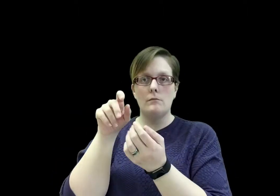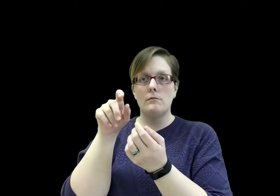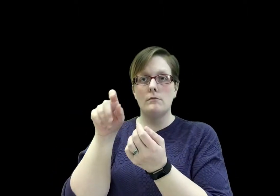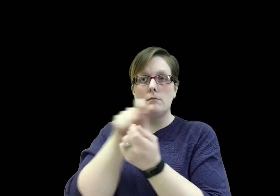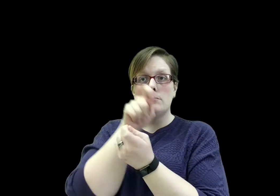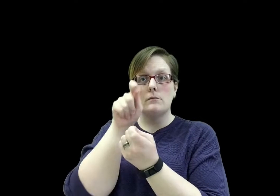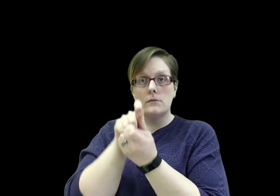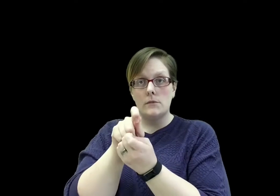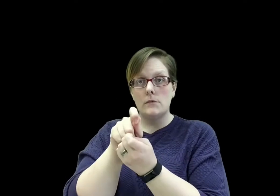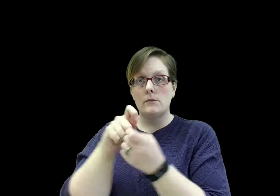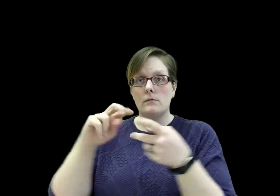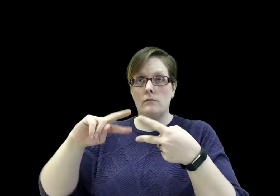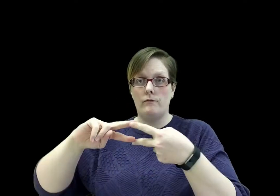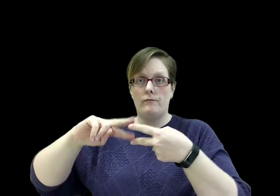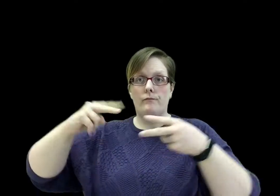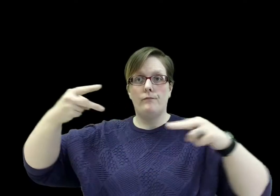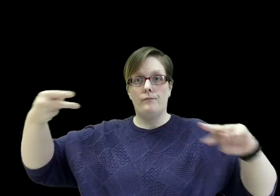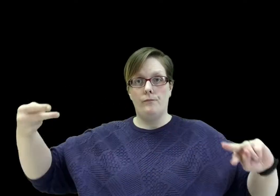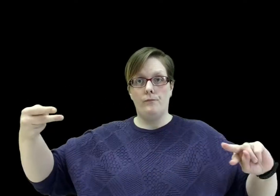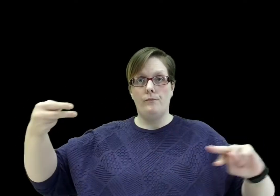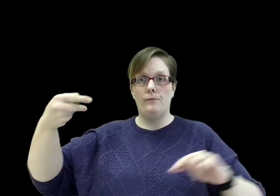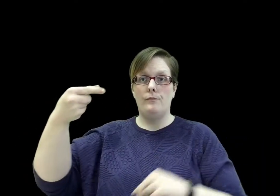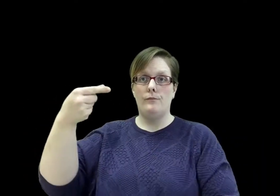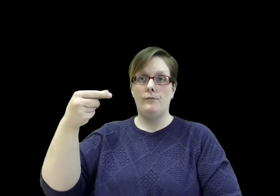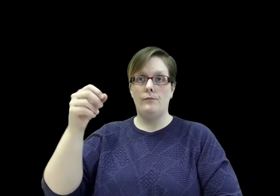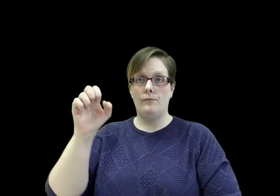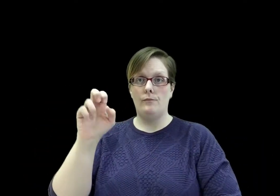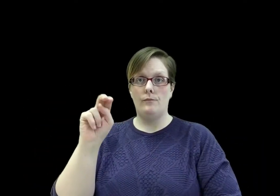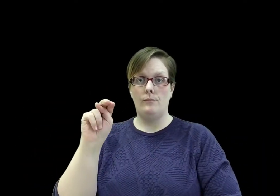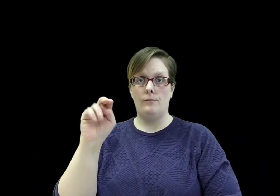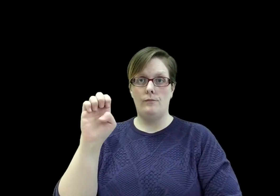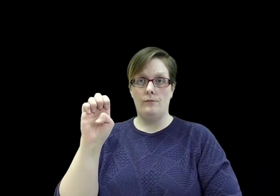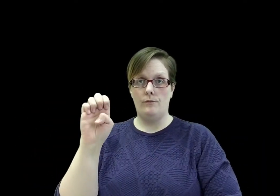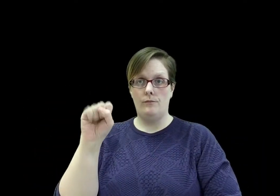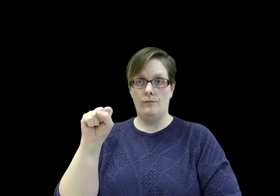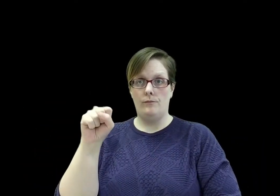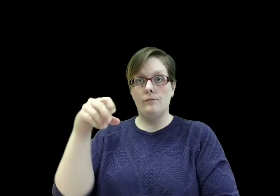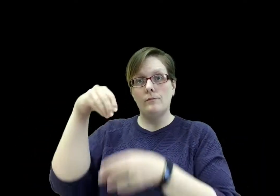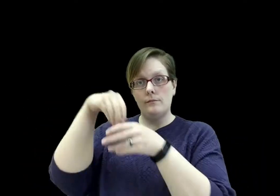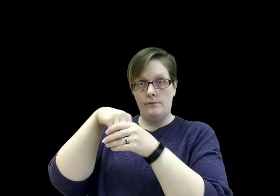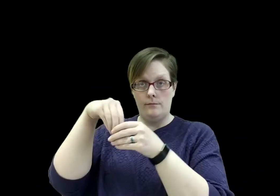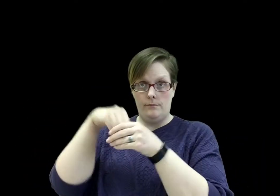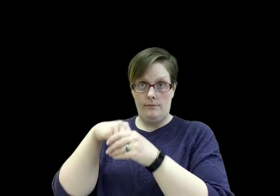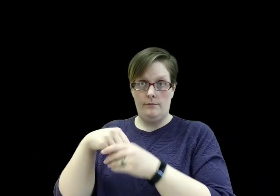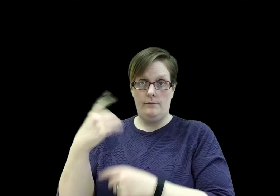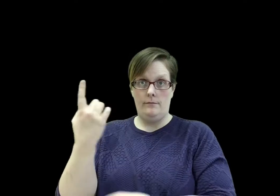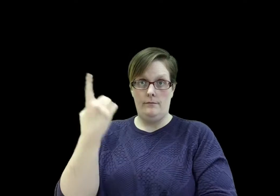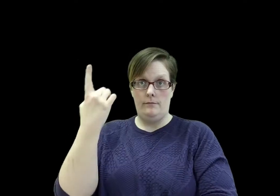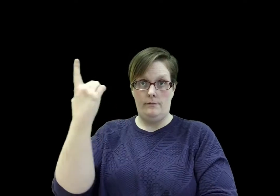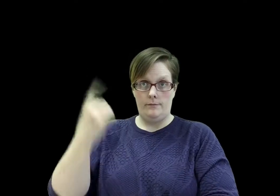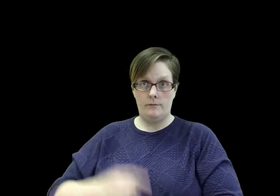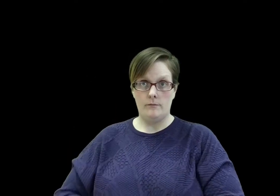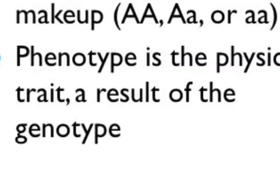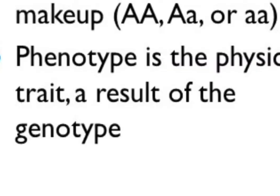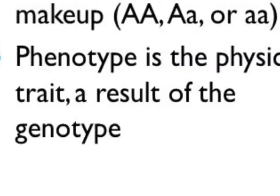means the specific DNA or the specific gene that is inside of